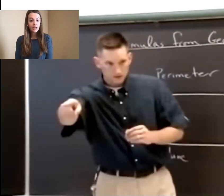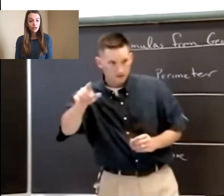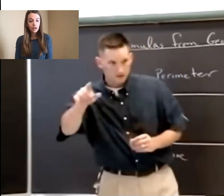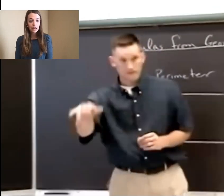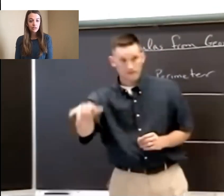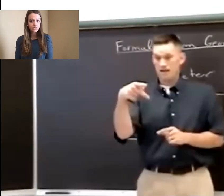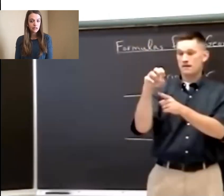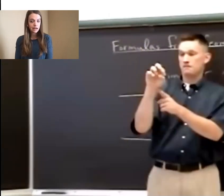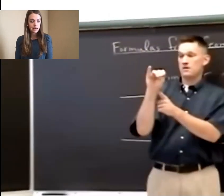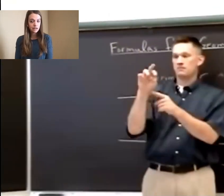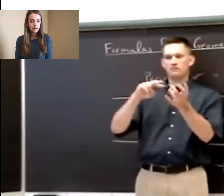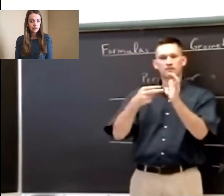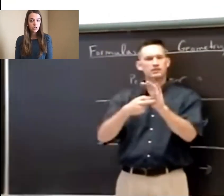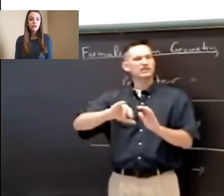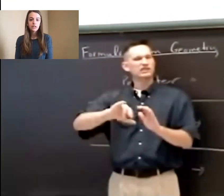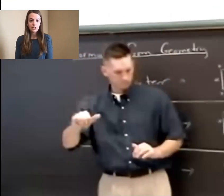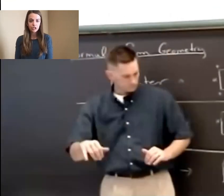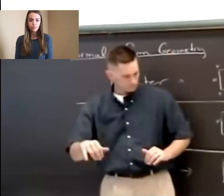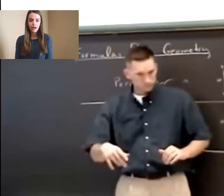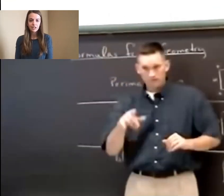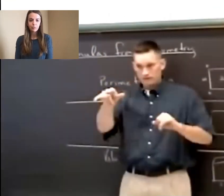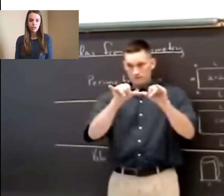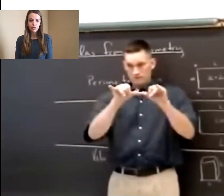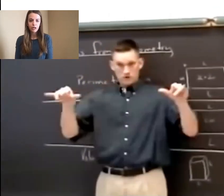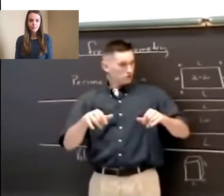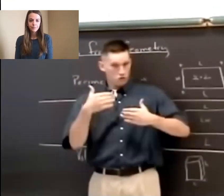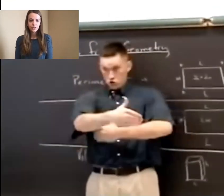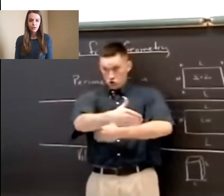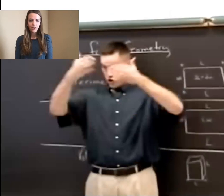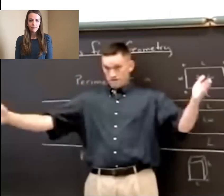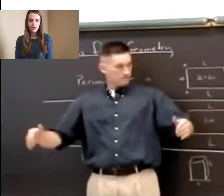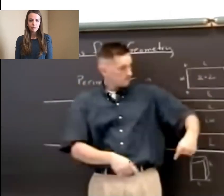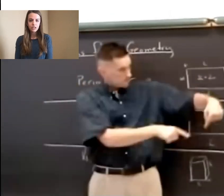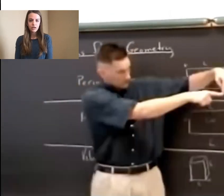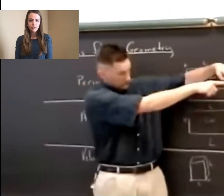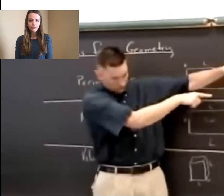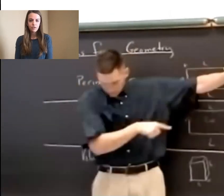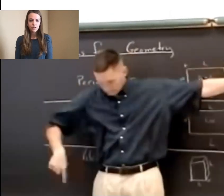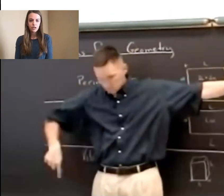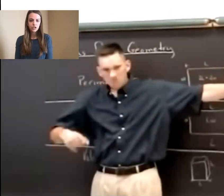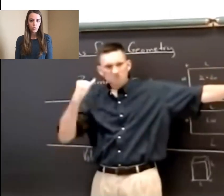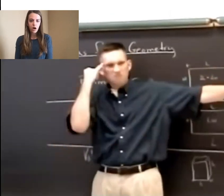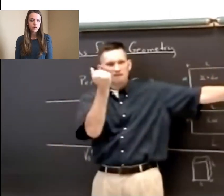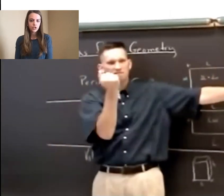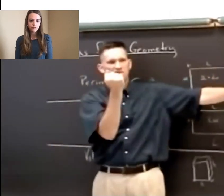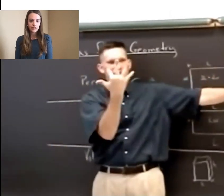Okay, good. Anything else to add? So it's addition, right? So perimeter, you have the measurement of a square or a